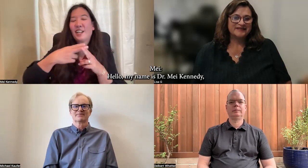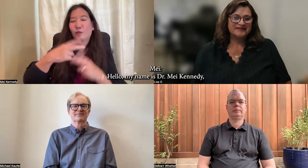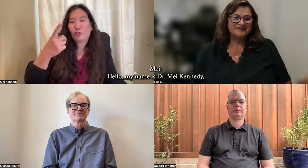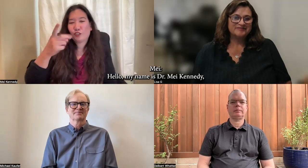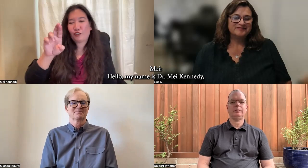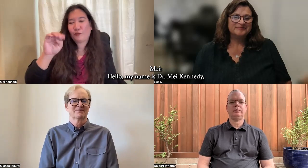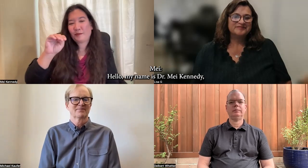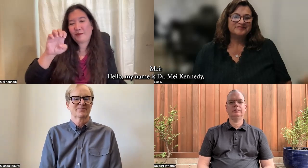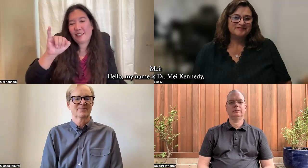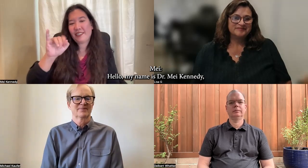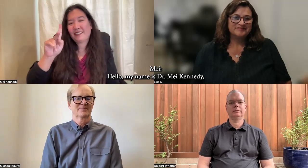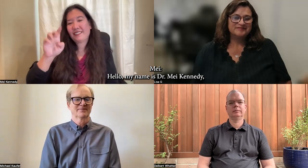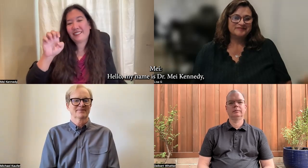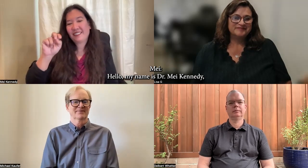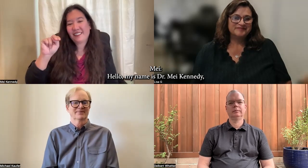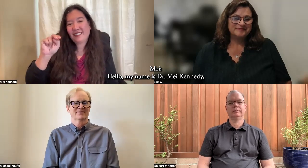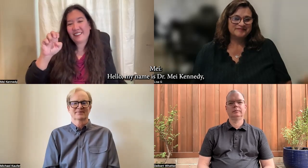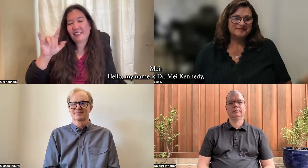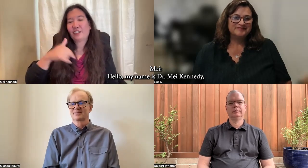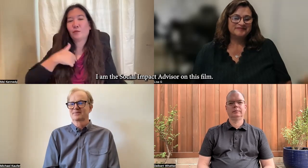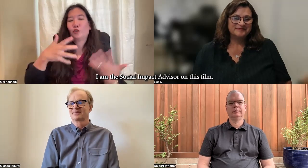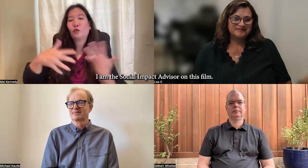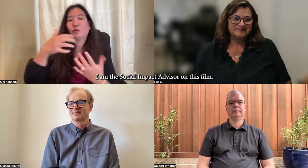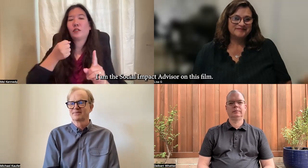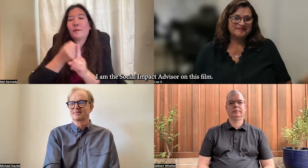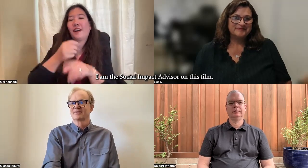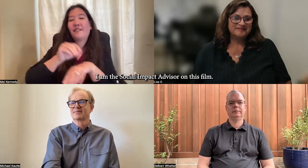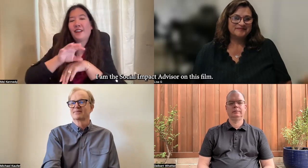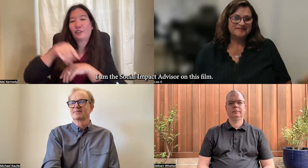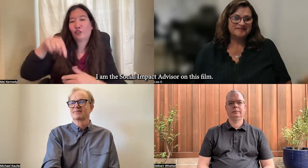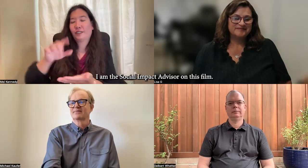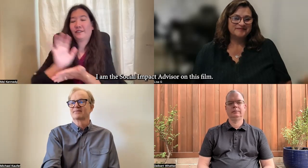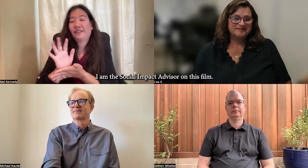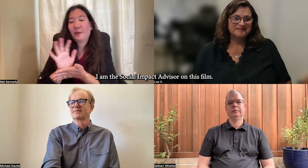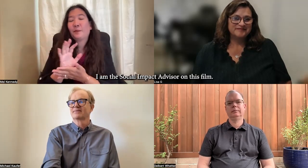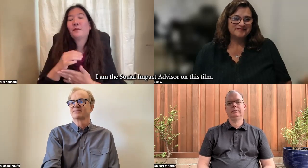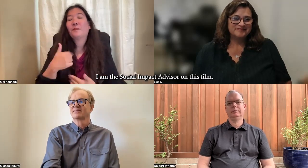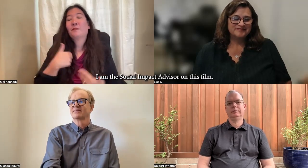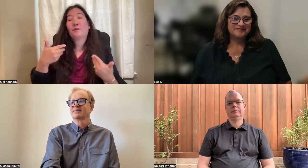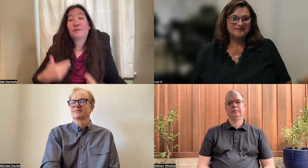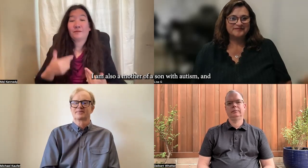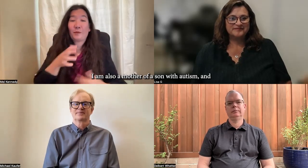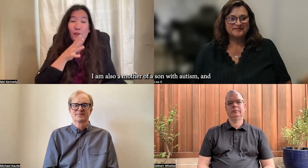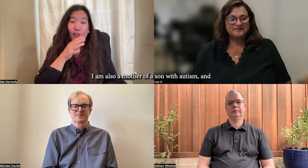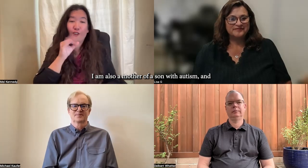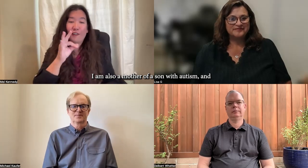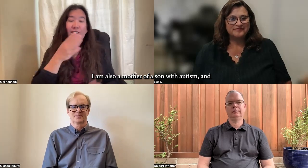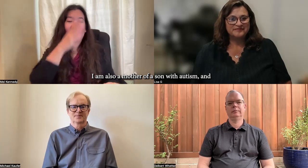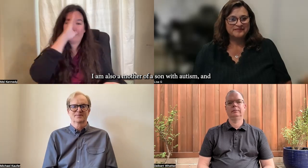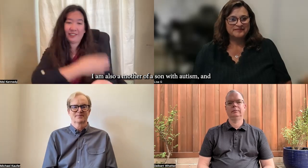Hello, my name is Dr. May Kennedy. I am the Social Impact Advisor on this film. I am also a mother